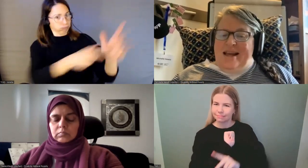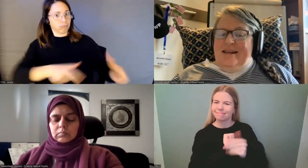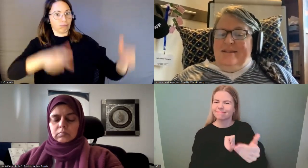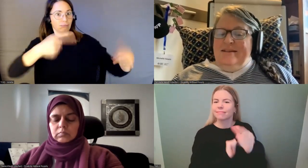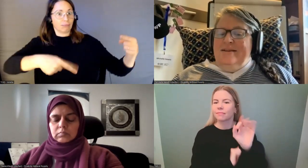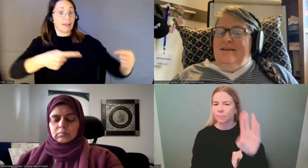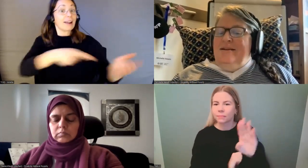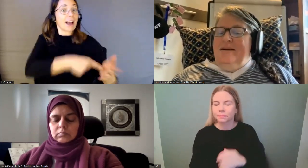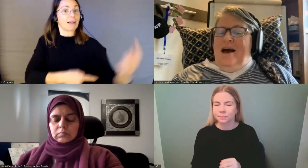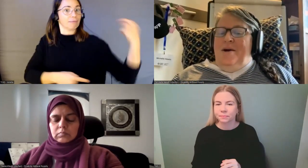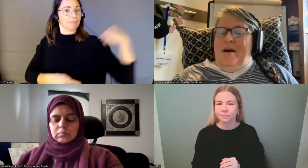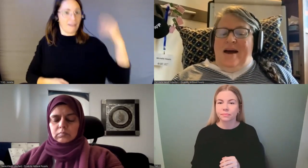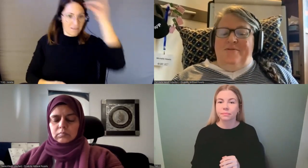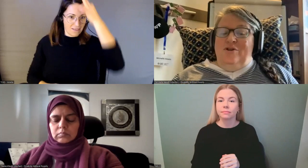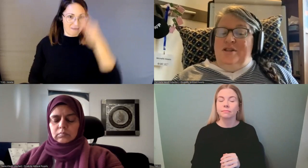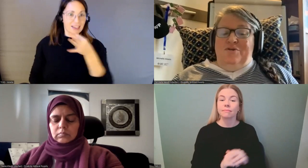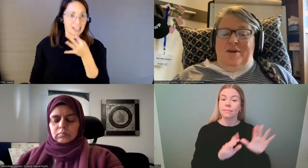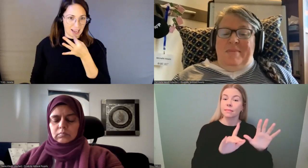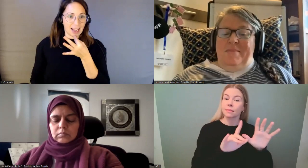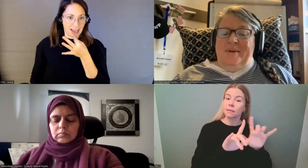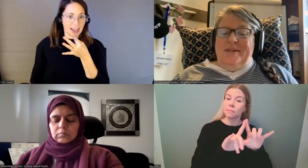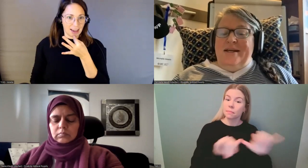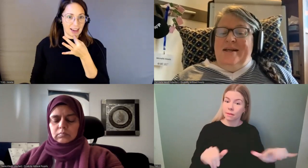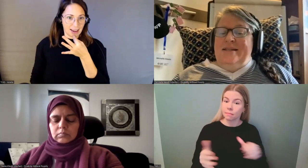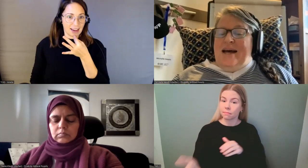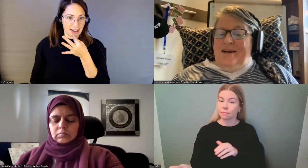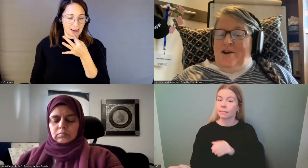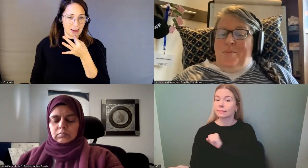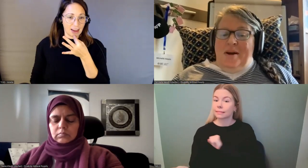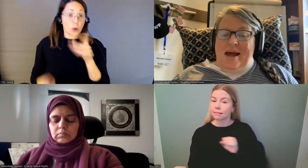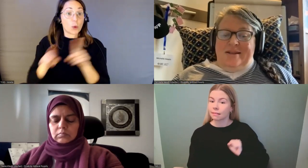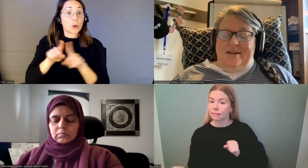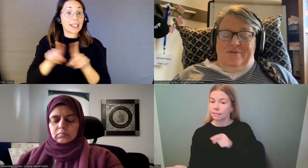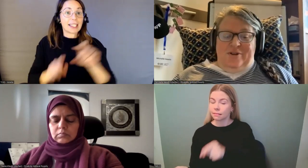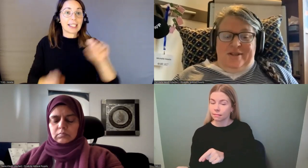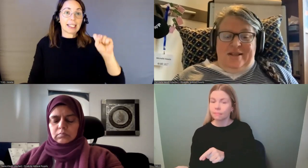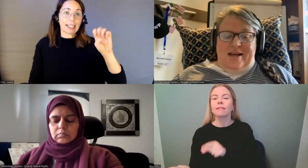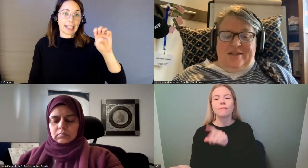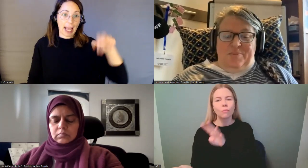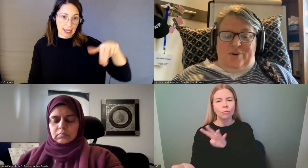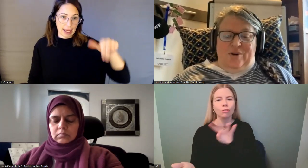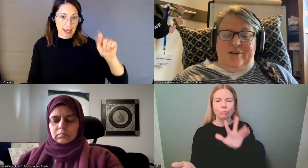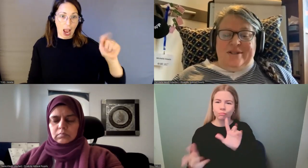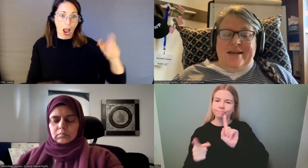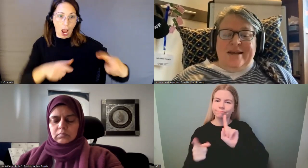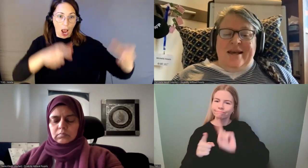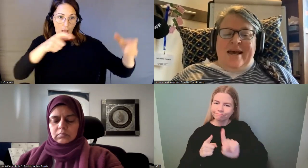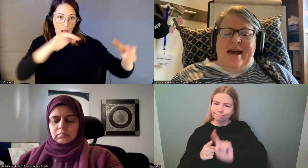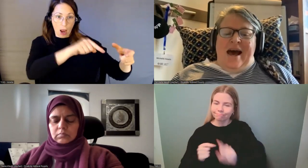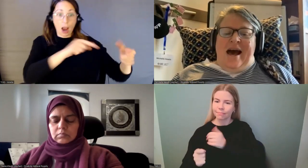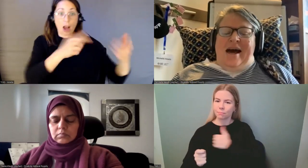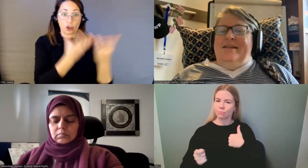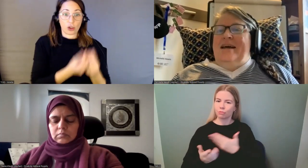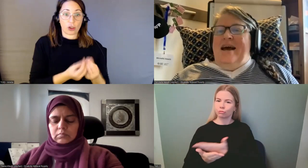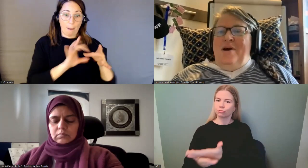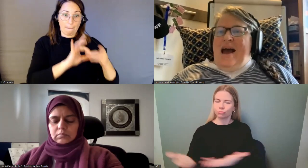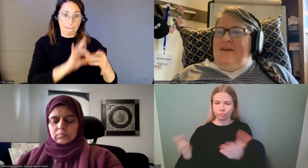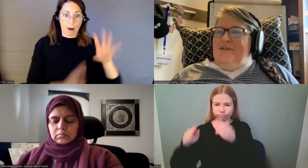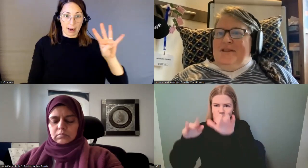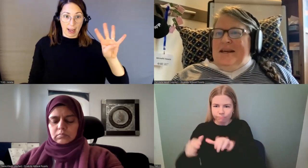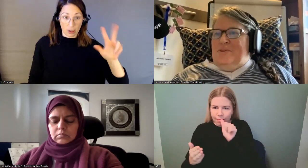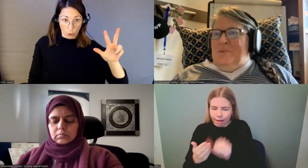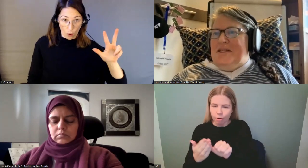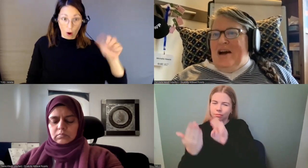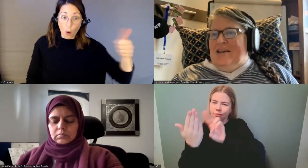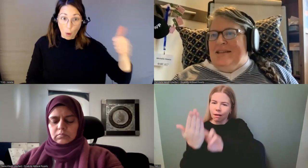the Senate had 43 members sign an open letter voicing their support. And